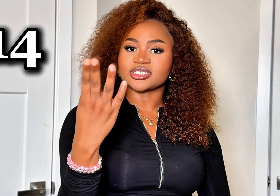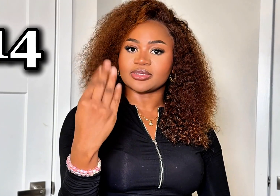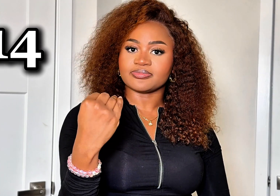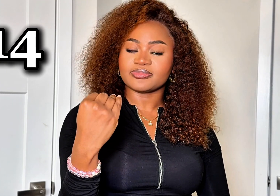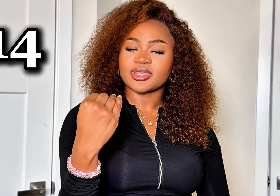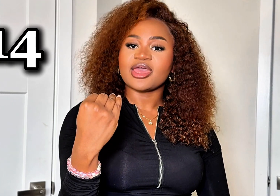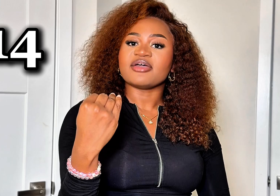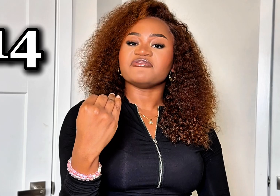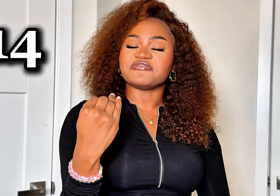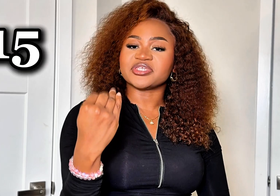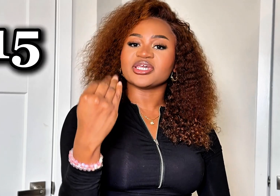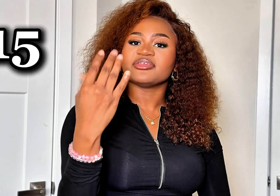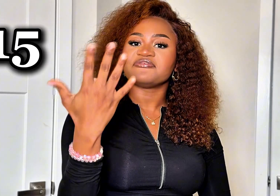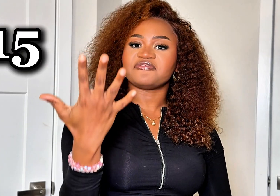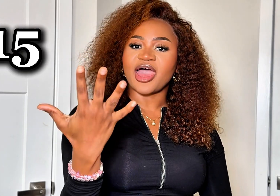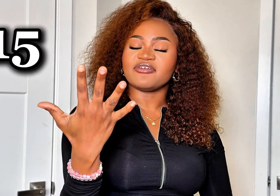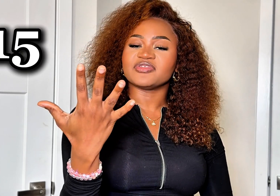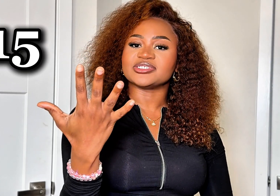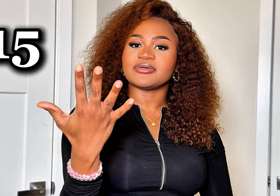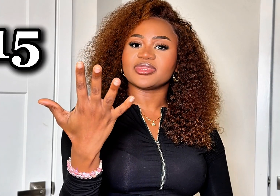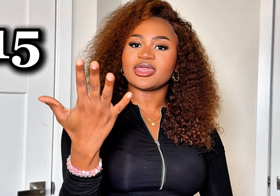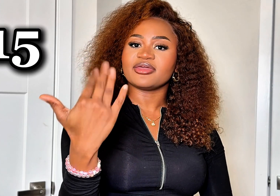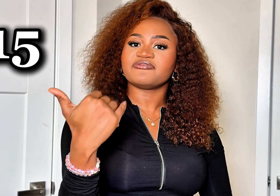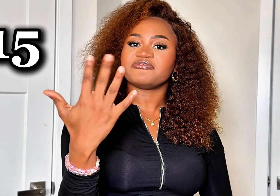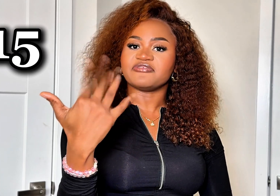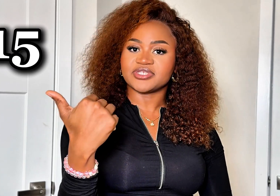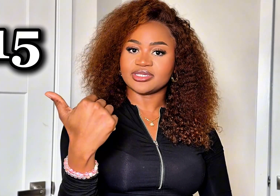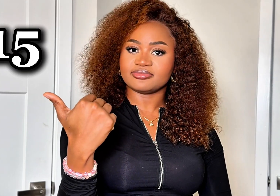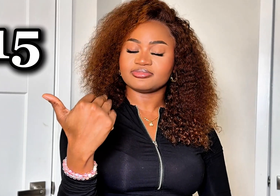14. 15, 5, the same thing. 15.